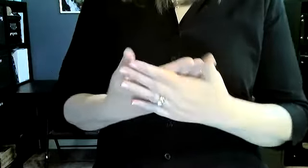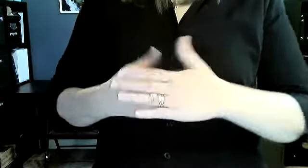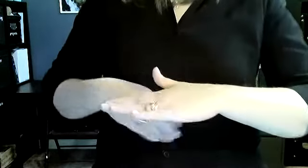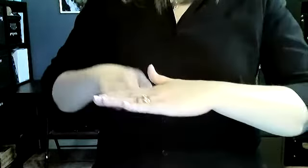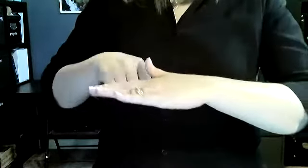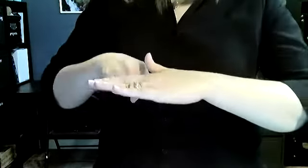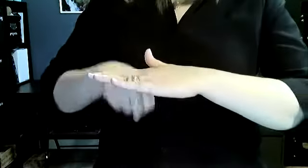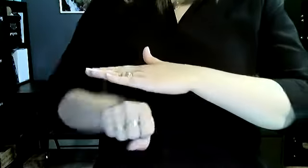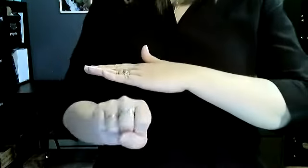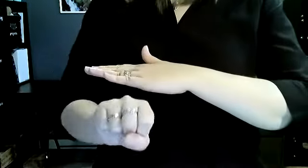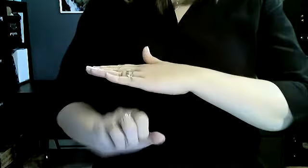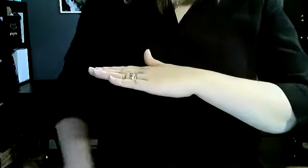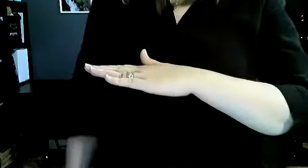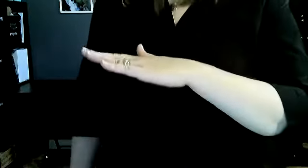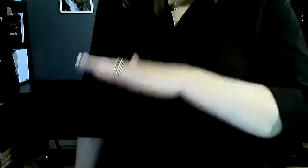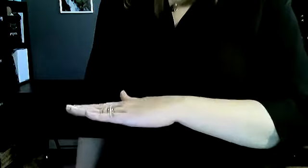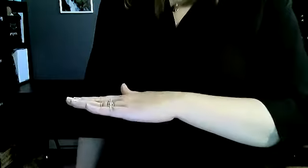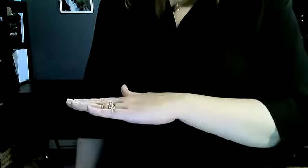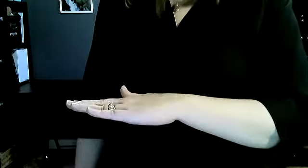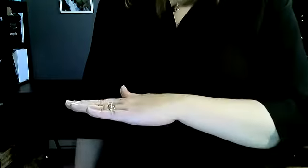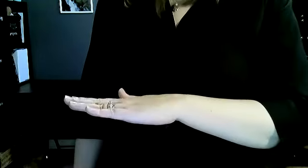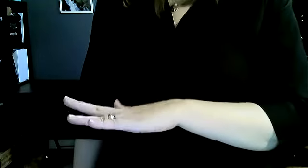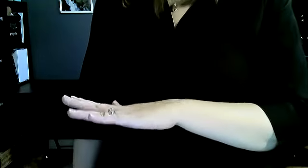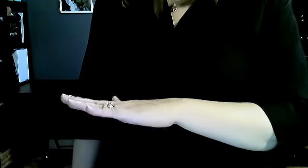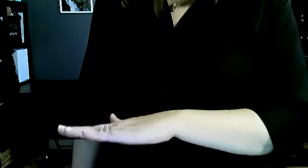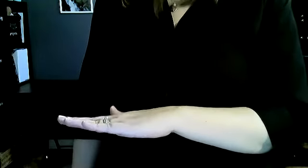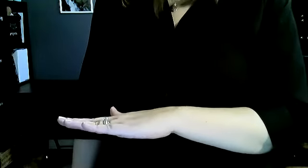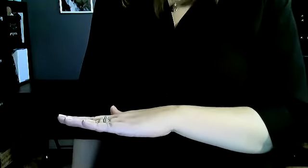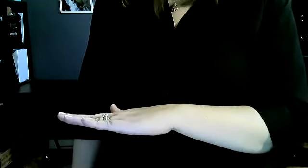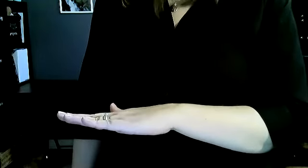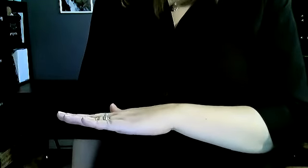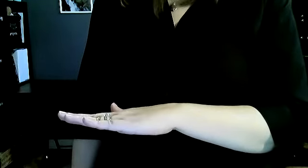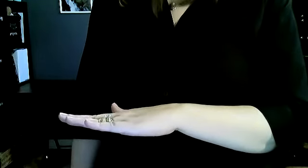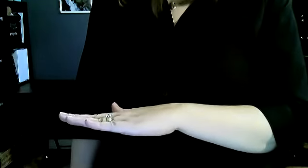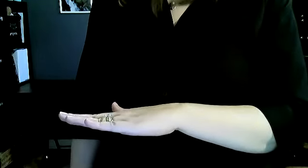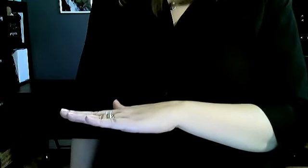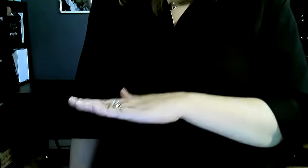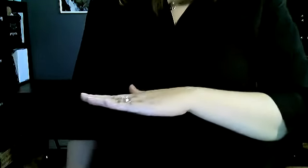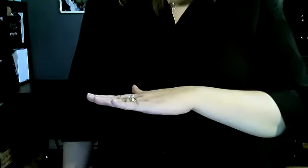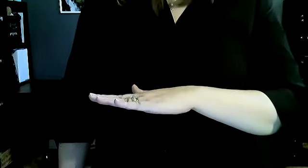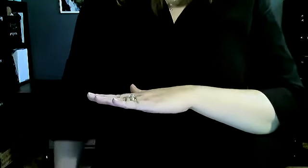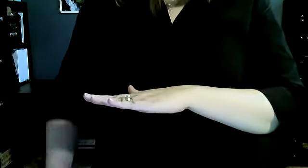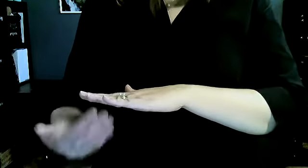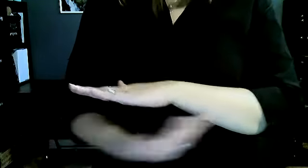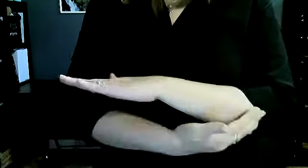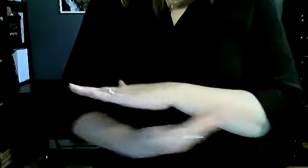can sign born. So with your left hand, your non-dominant hand, you want just sort of a